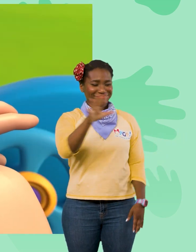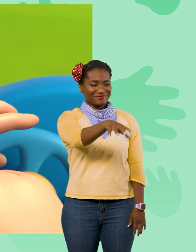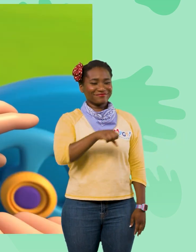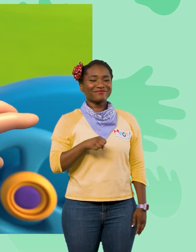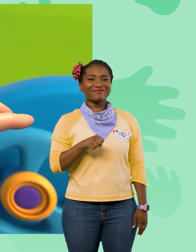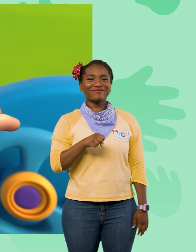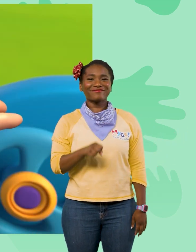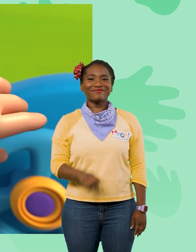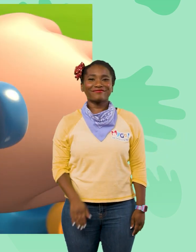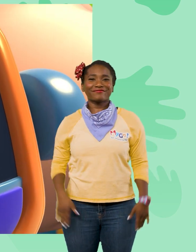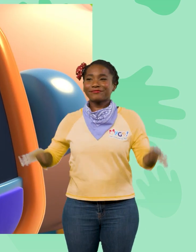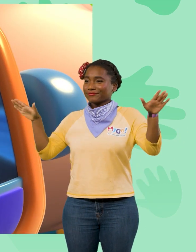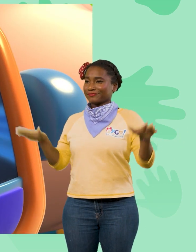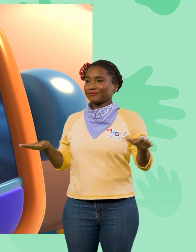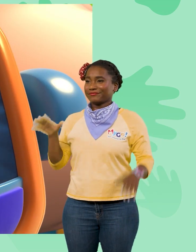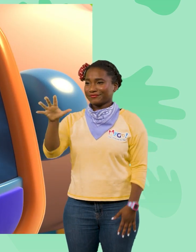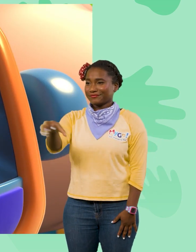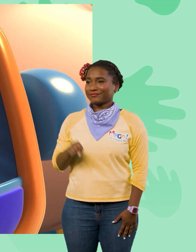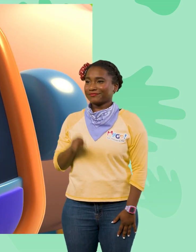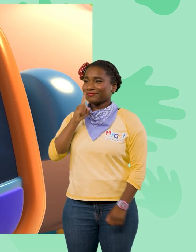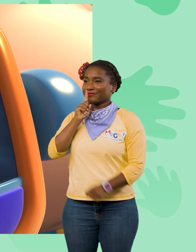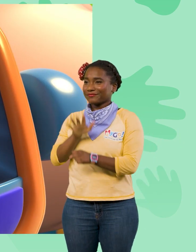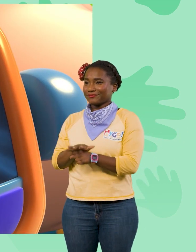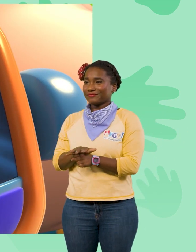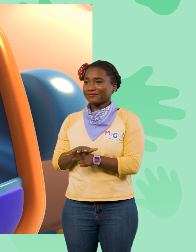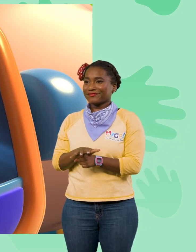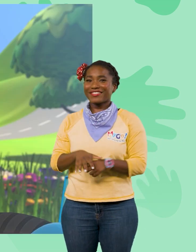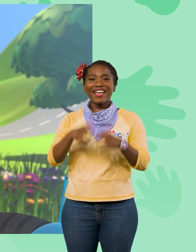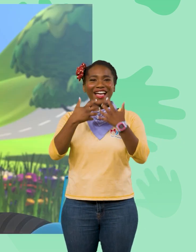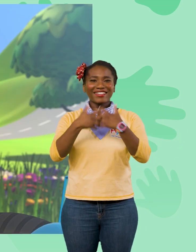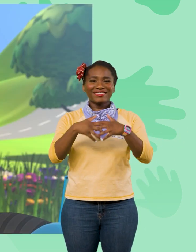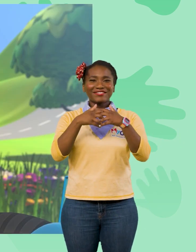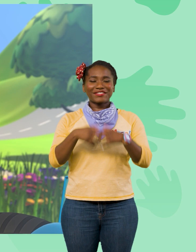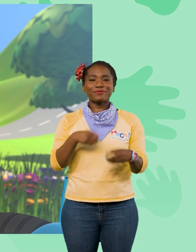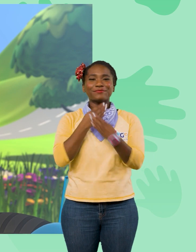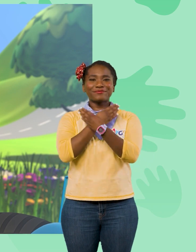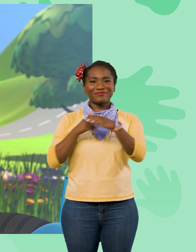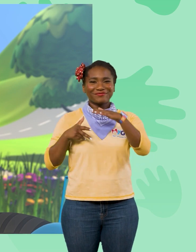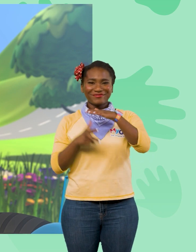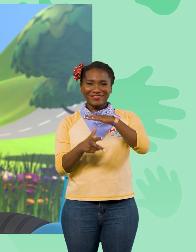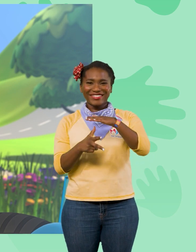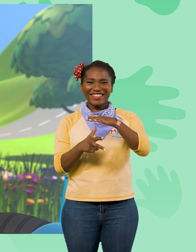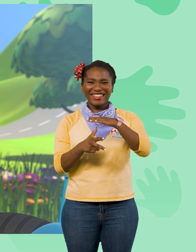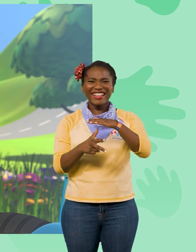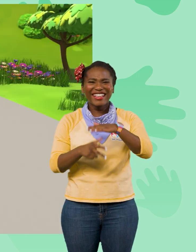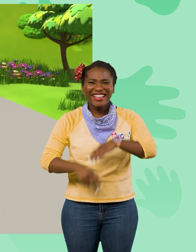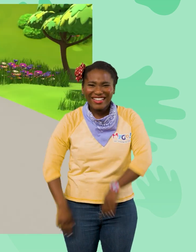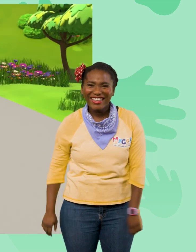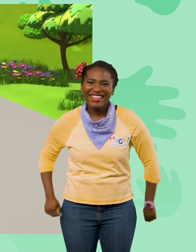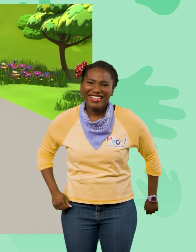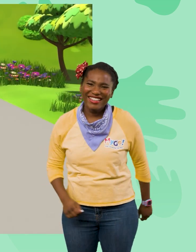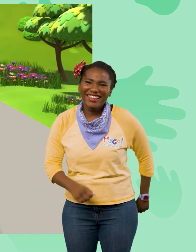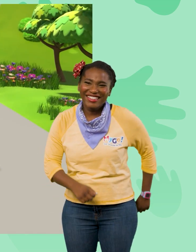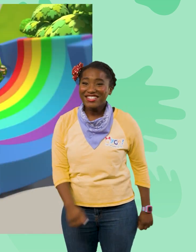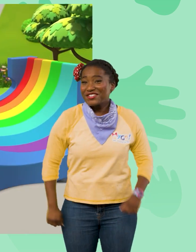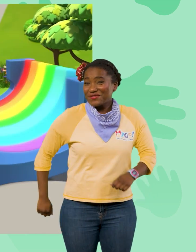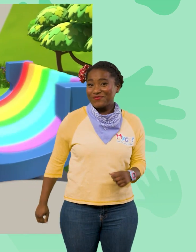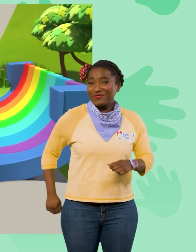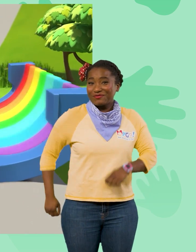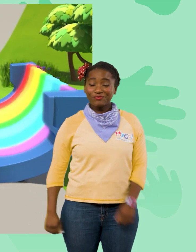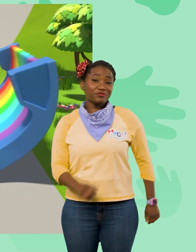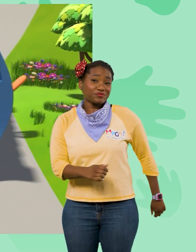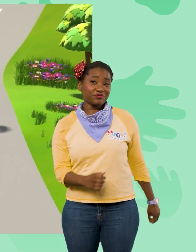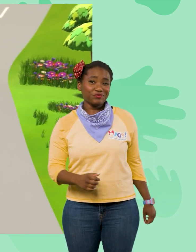and the excavator arm. Wings, excavator arm, confirmed. Activate Blippi Station.